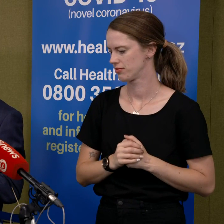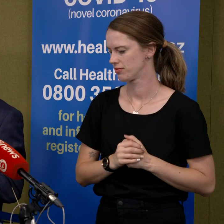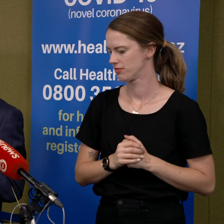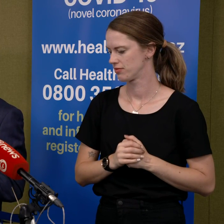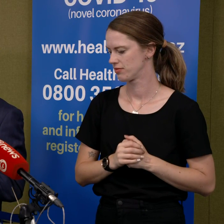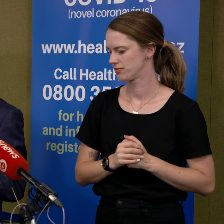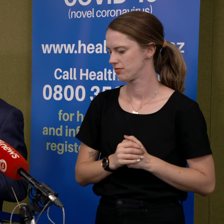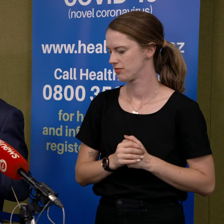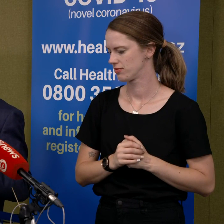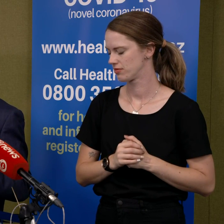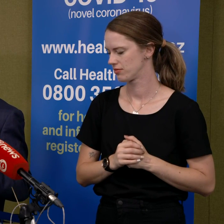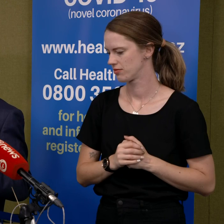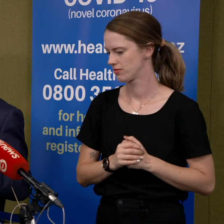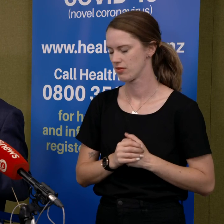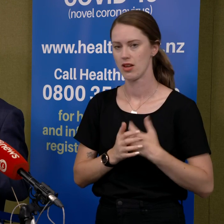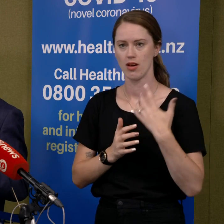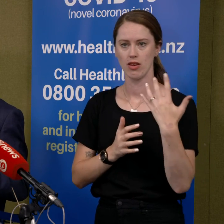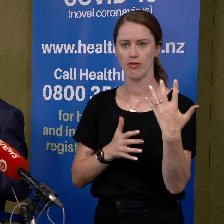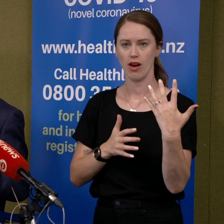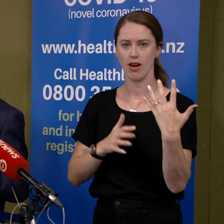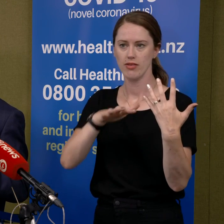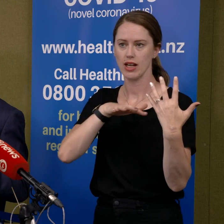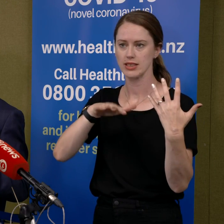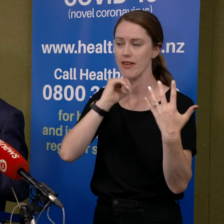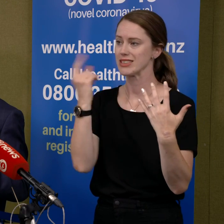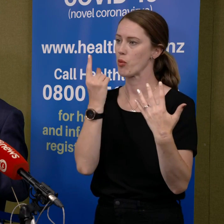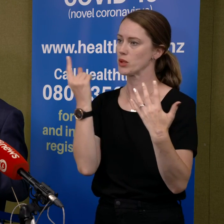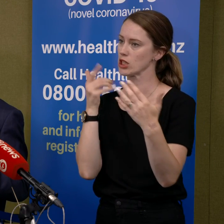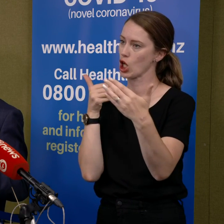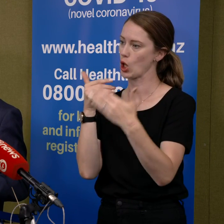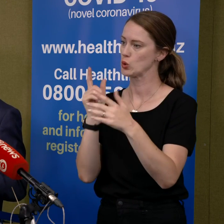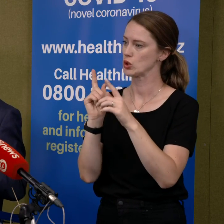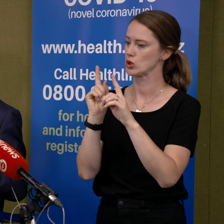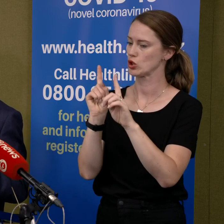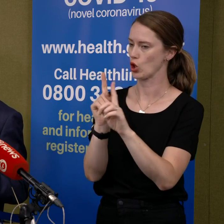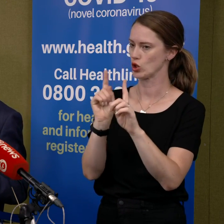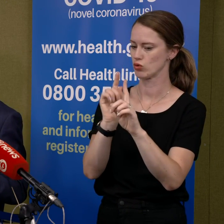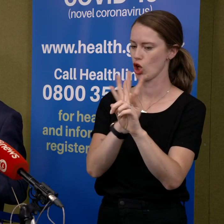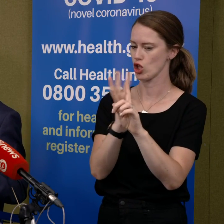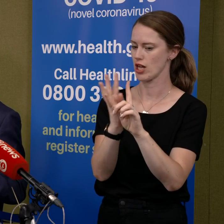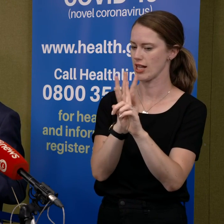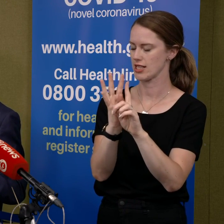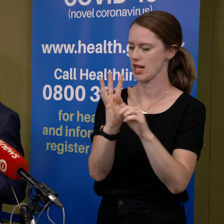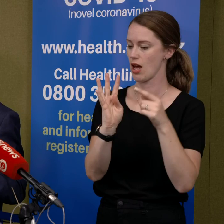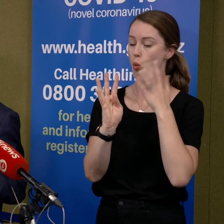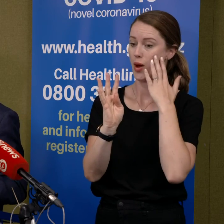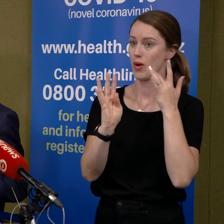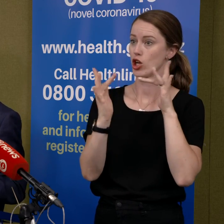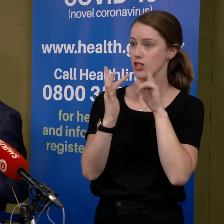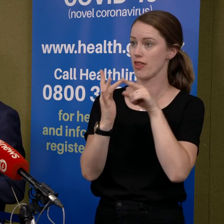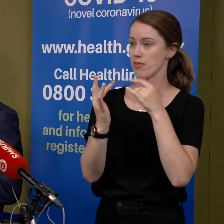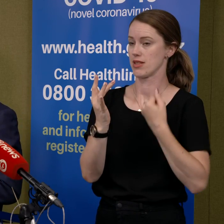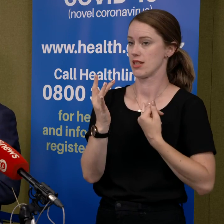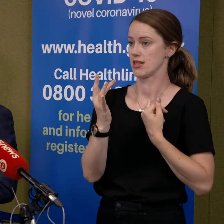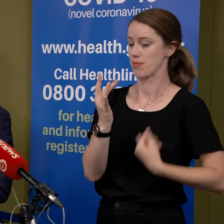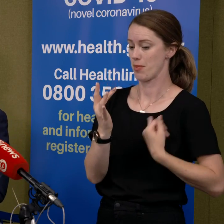course, that of the 5 cases, anyone who was a close contact who was symptomatic when they were contacted would have